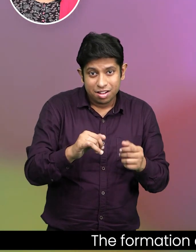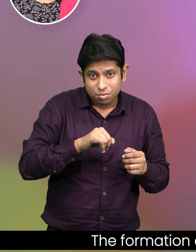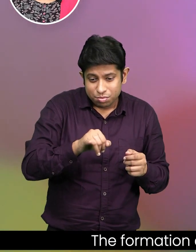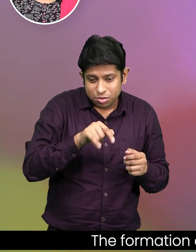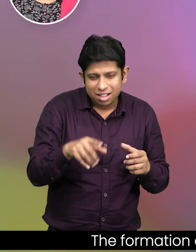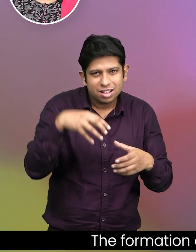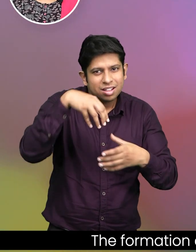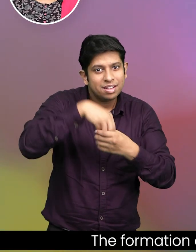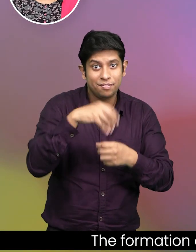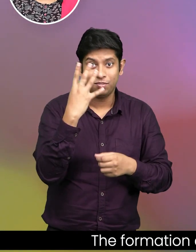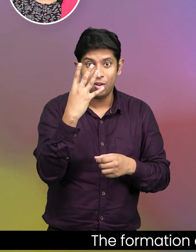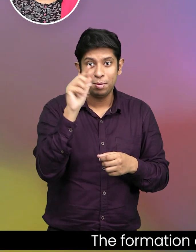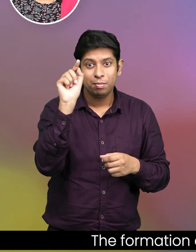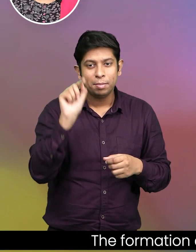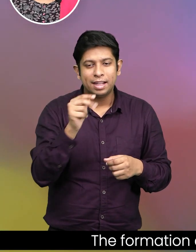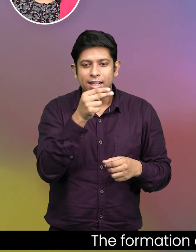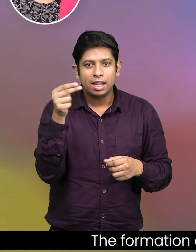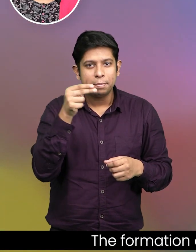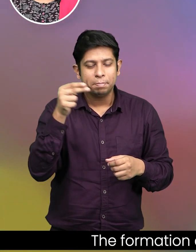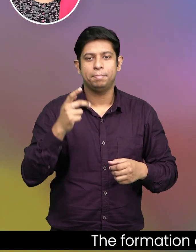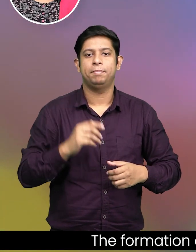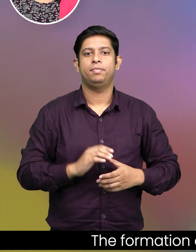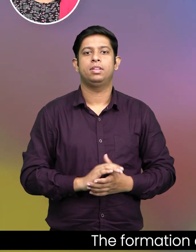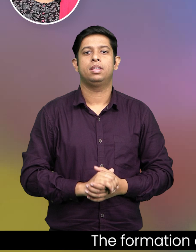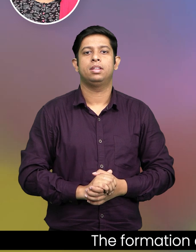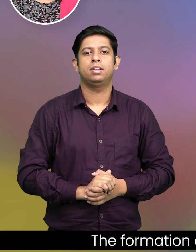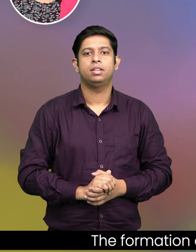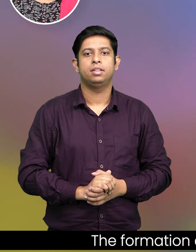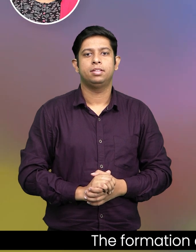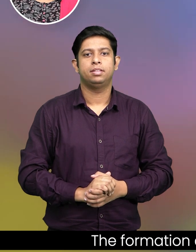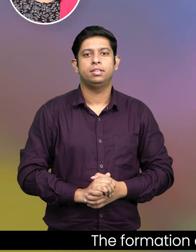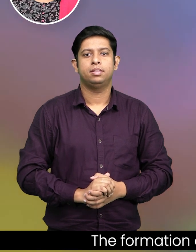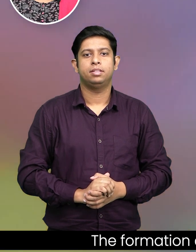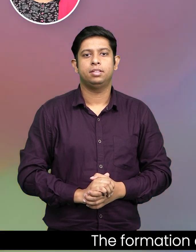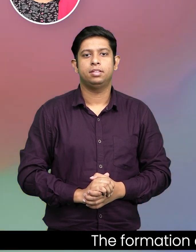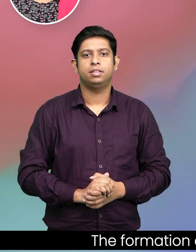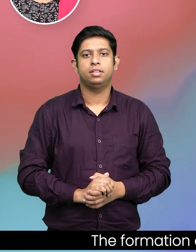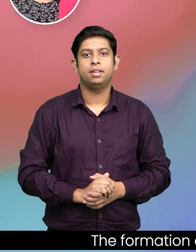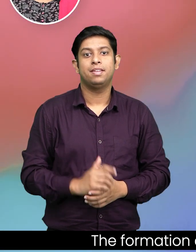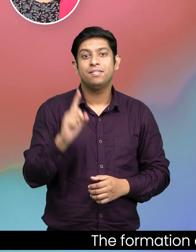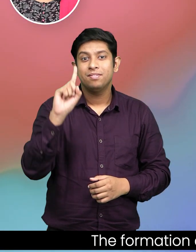The formation of the urine involves 4 stages called